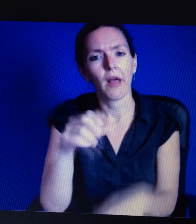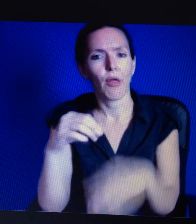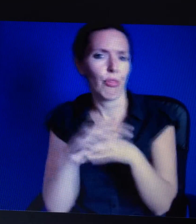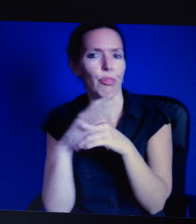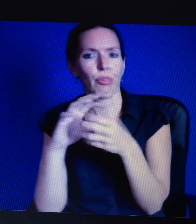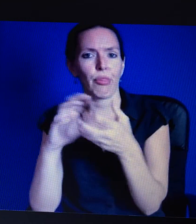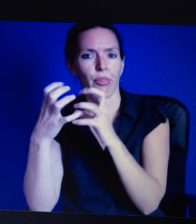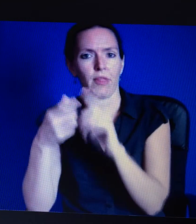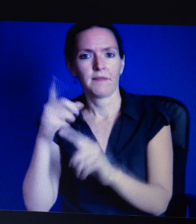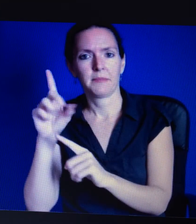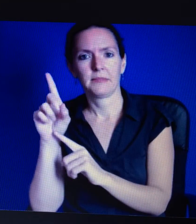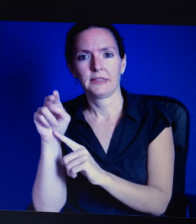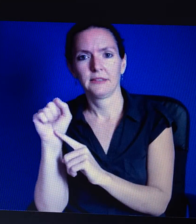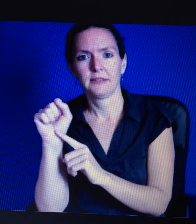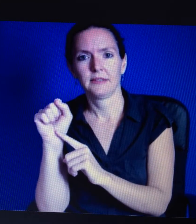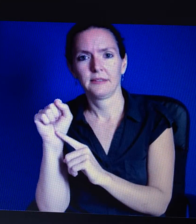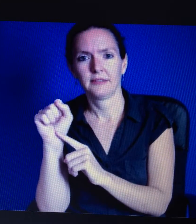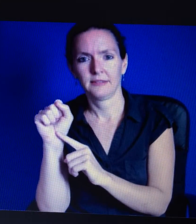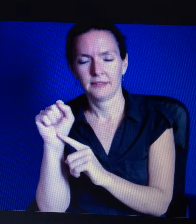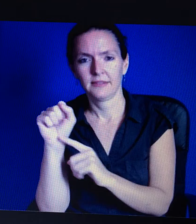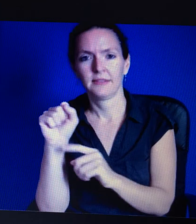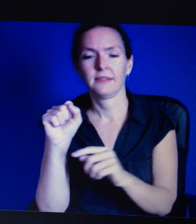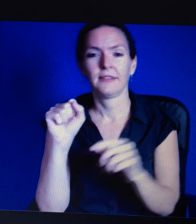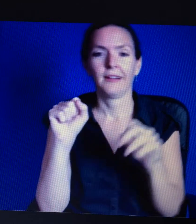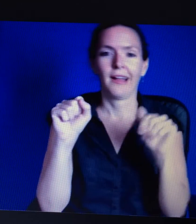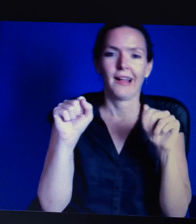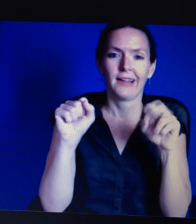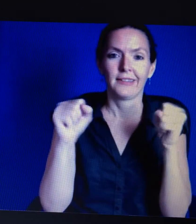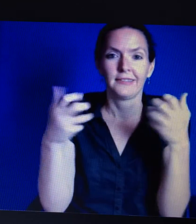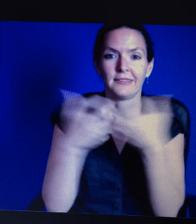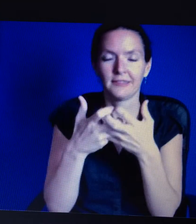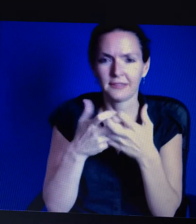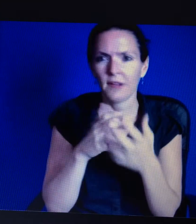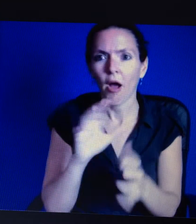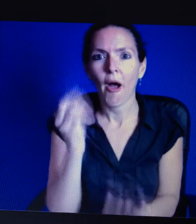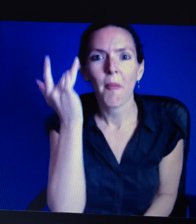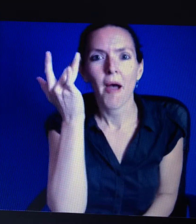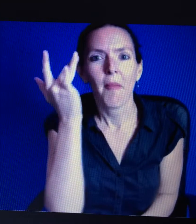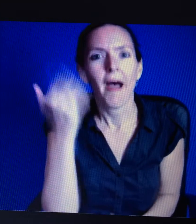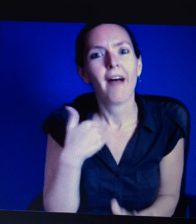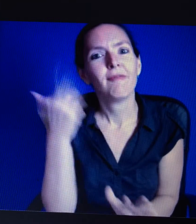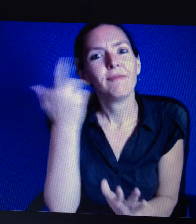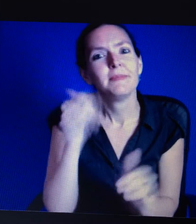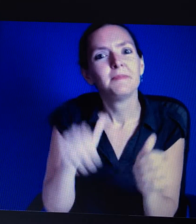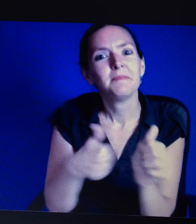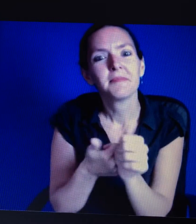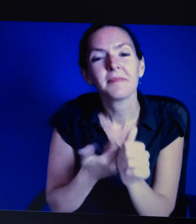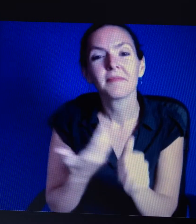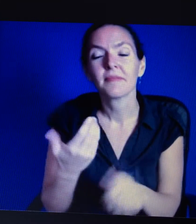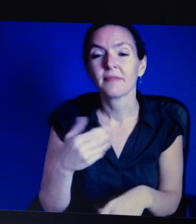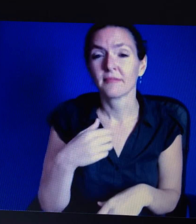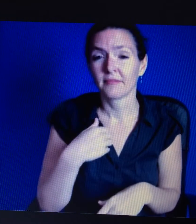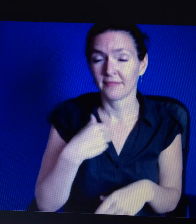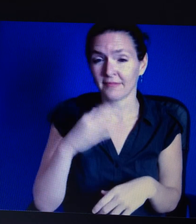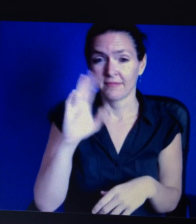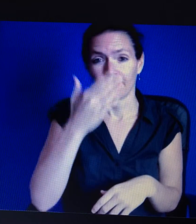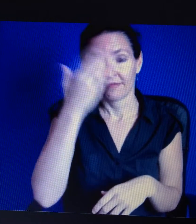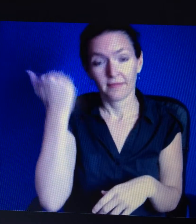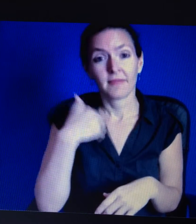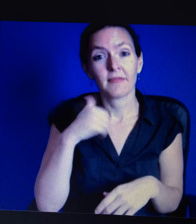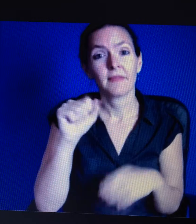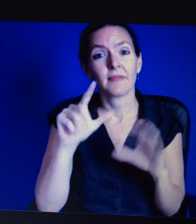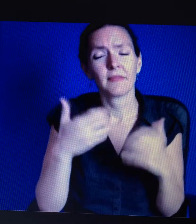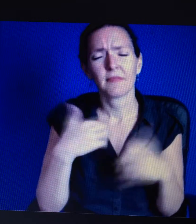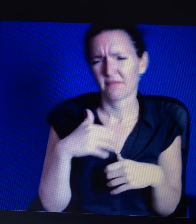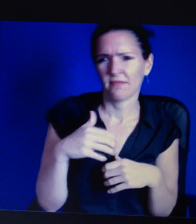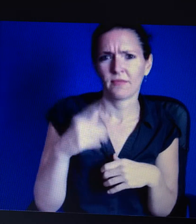this? And some people are confused if it's DNS or if it's ANS, if it's combined. People want to know why, the reason why